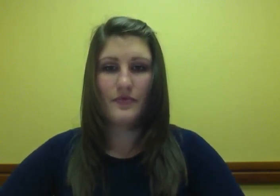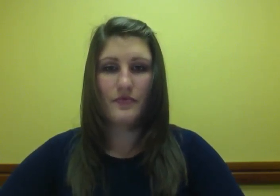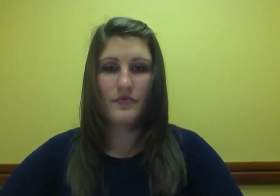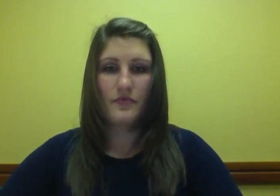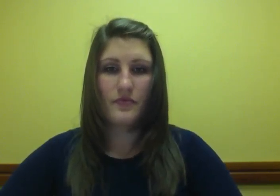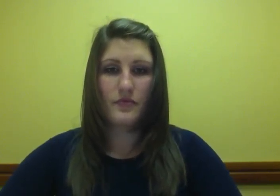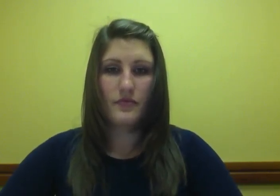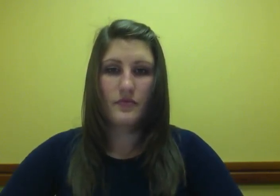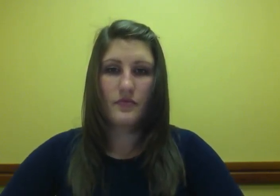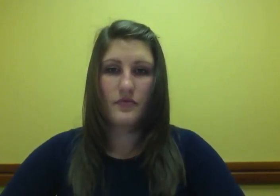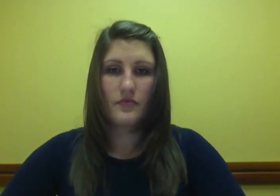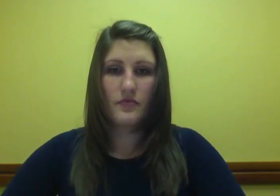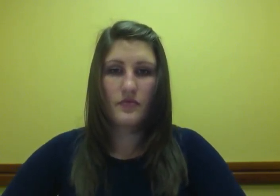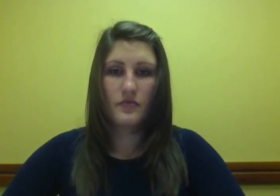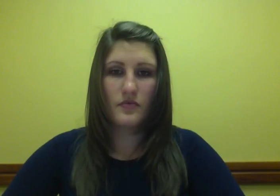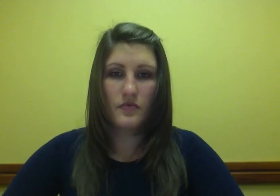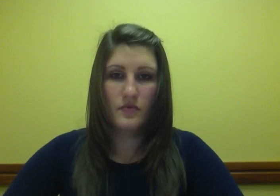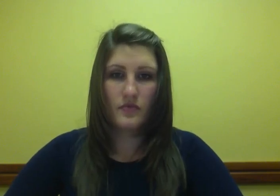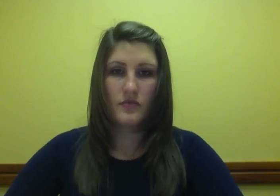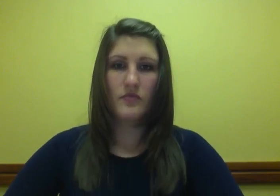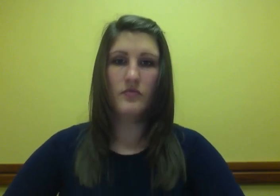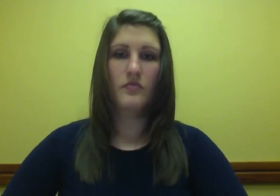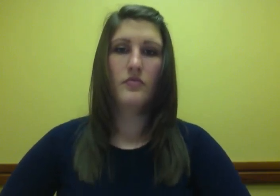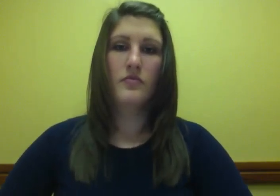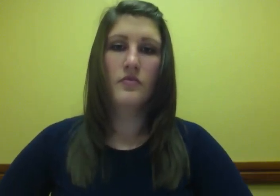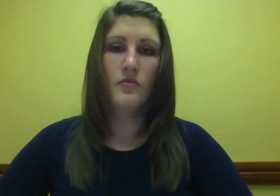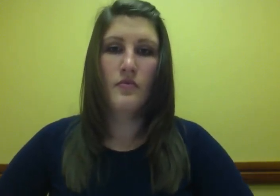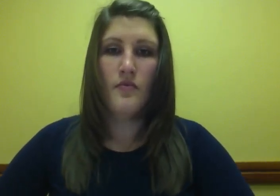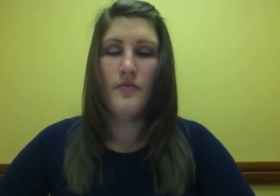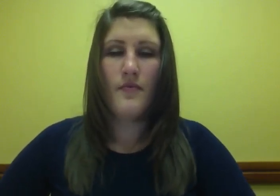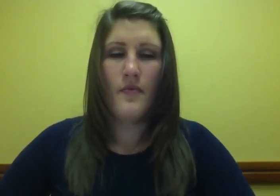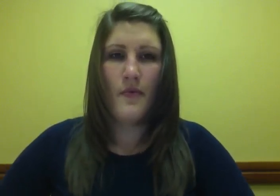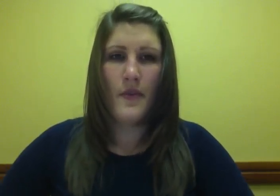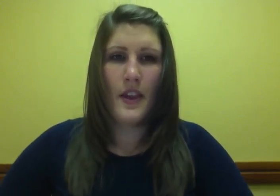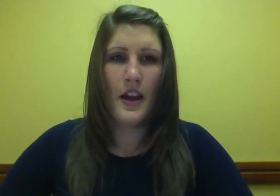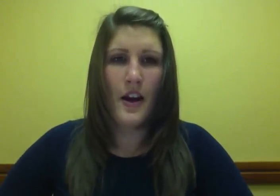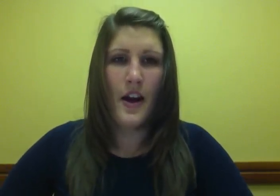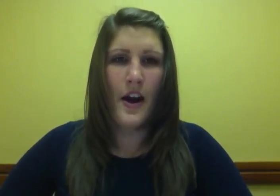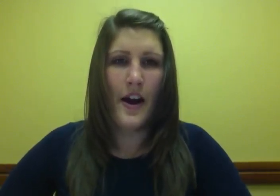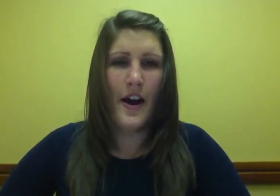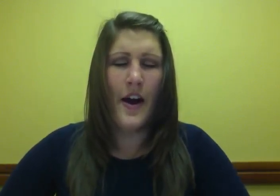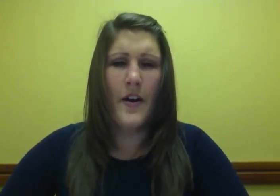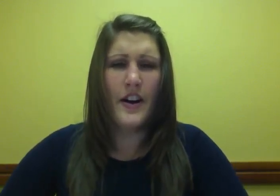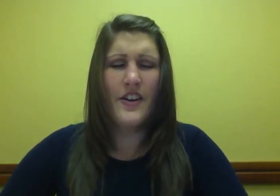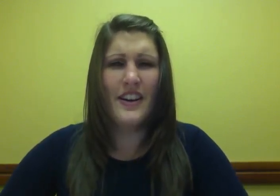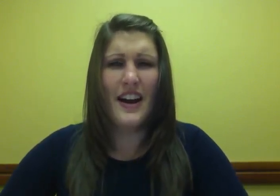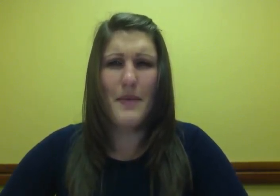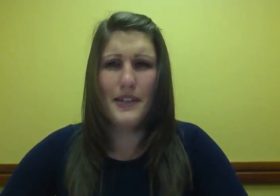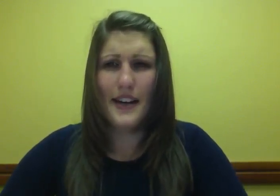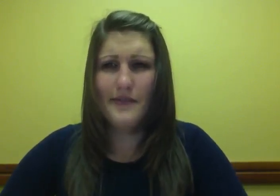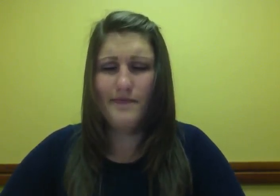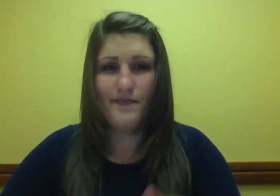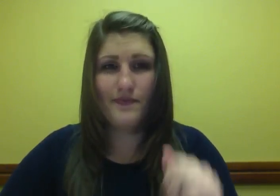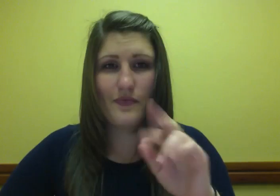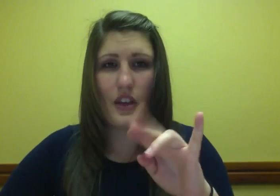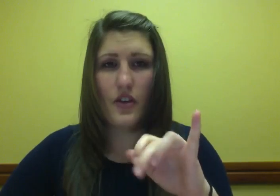Making bracelets is an interesting hobby. Ariel, what about your summer plans? Are you doing anything interesting this